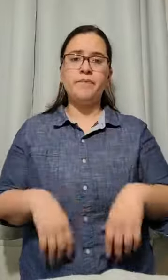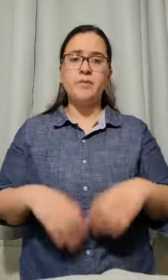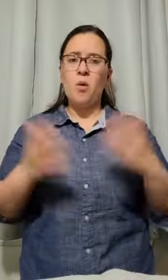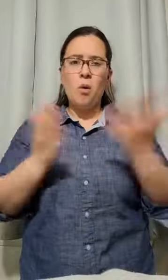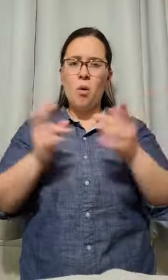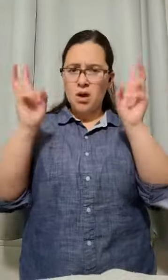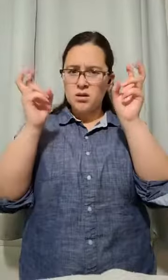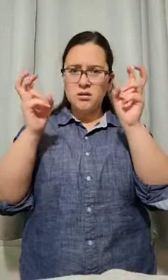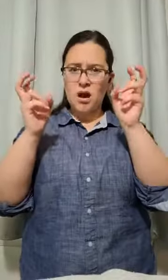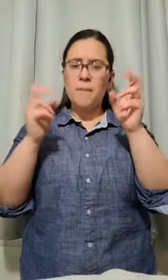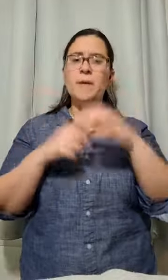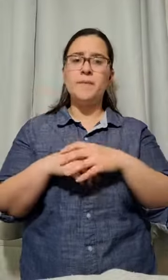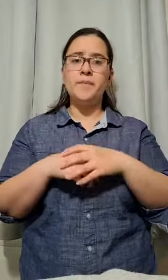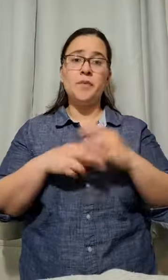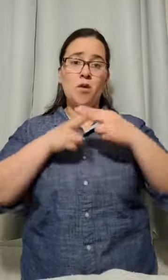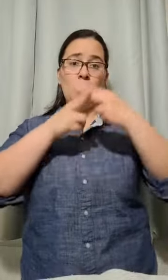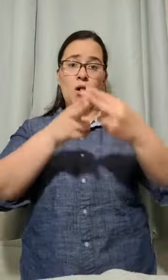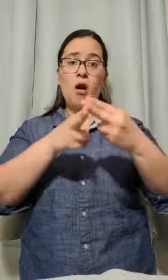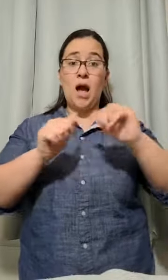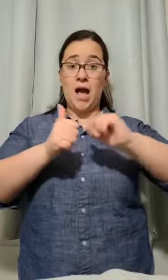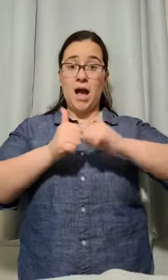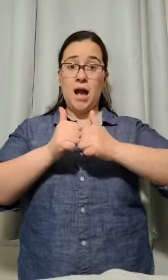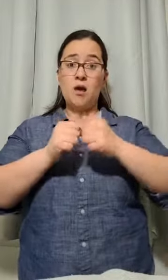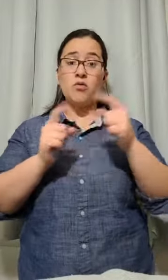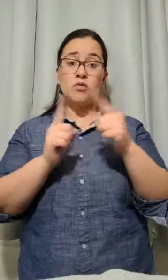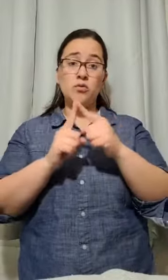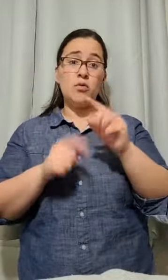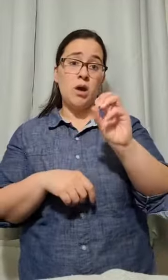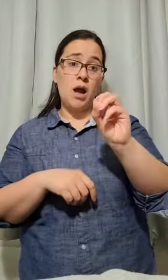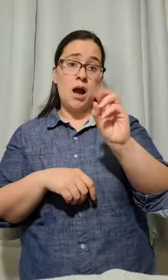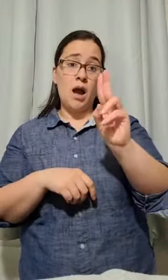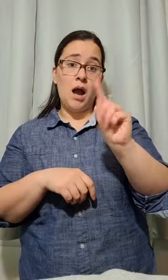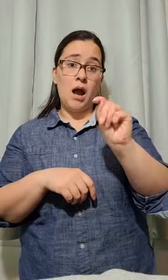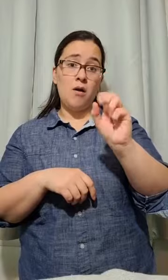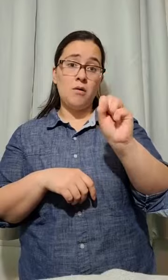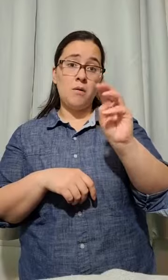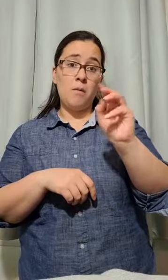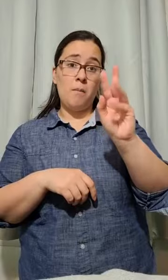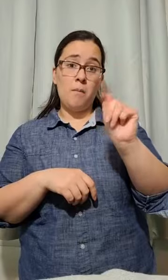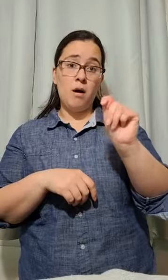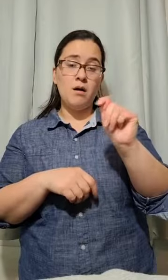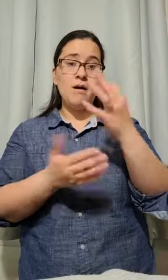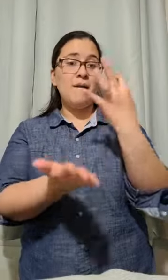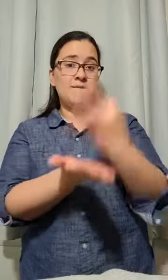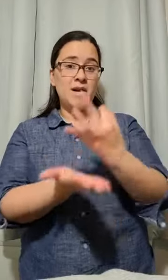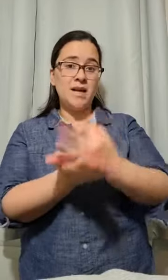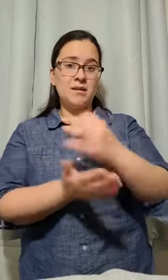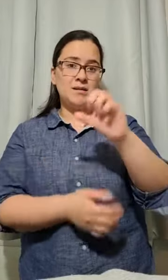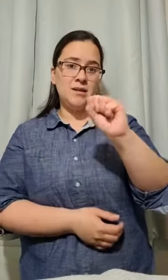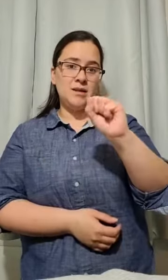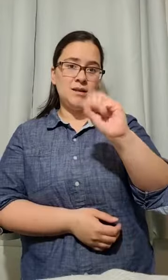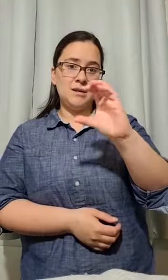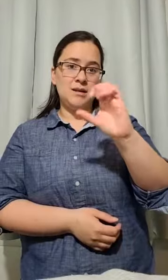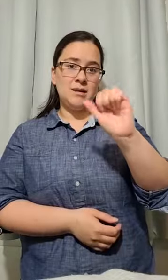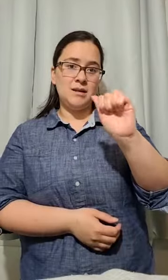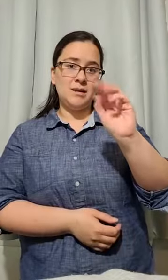of the town, a couple of houses on the floor, you know, I don't see the smoke. And I could see, in a couple of the trees, there was people shouting